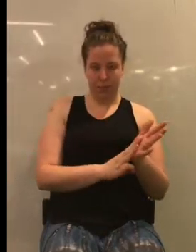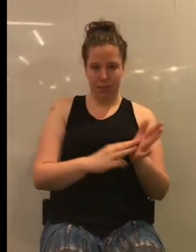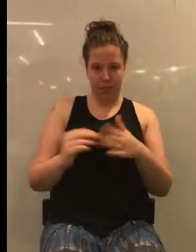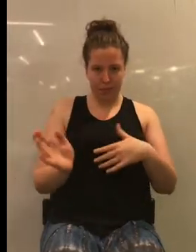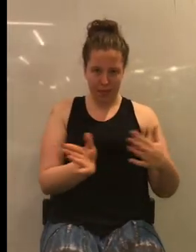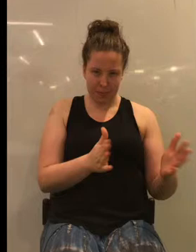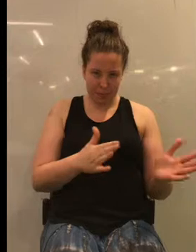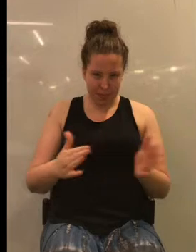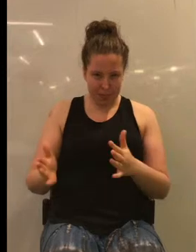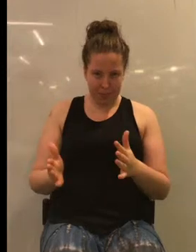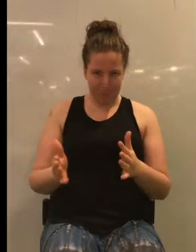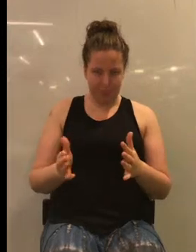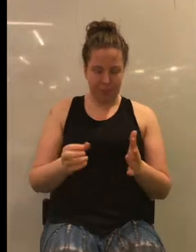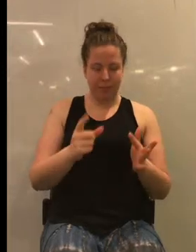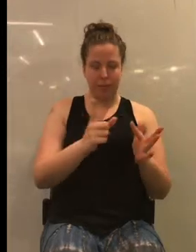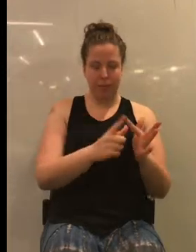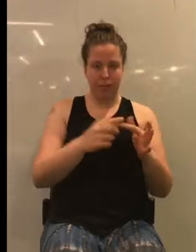movement, and expression.